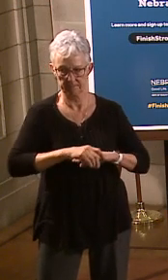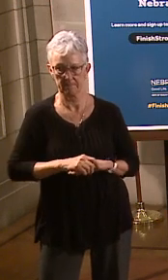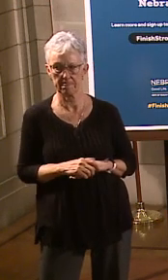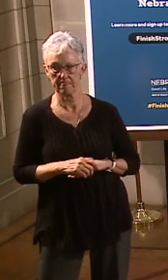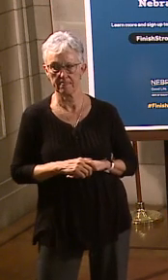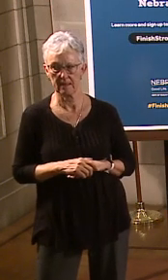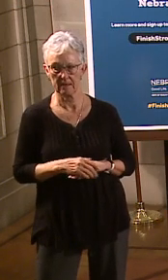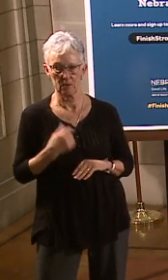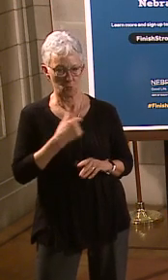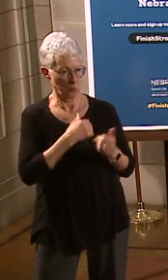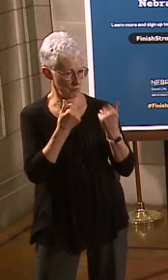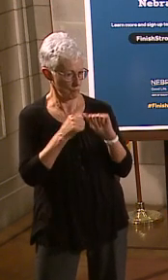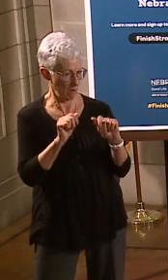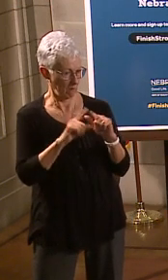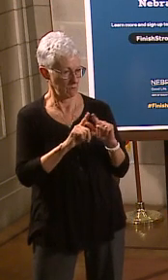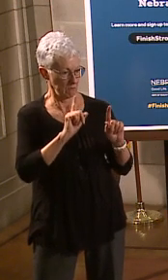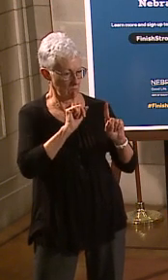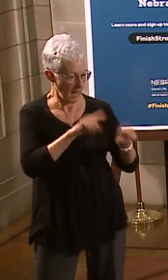So